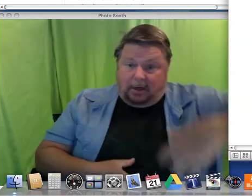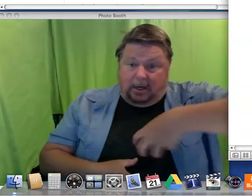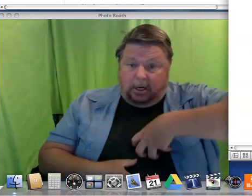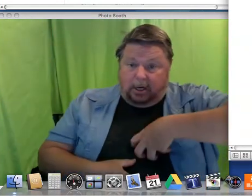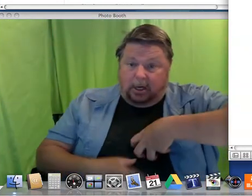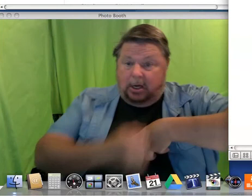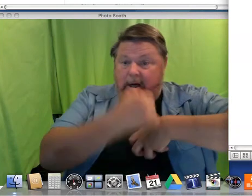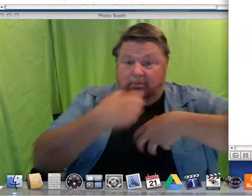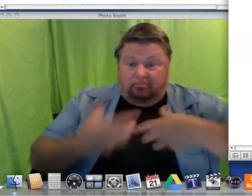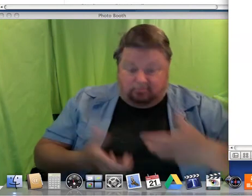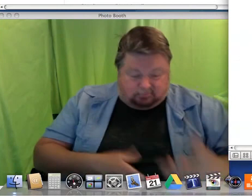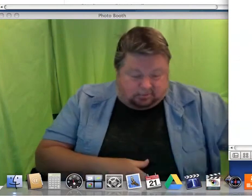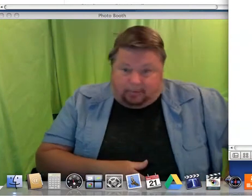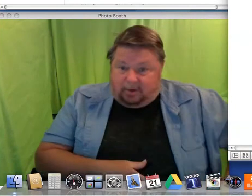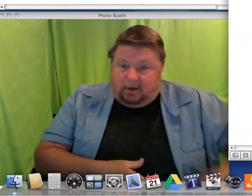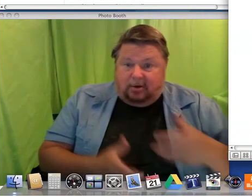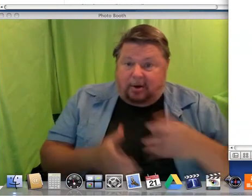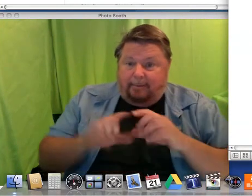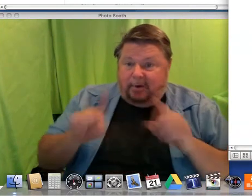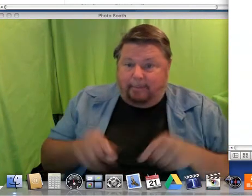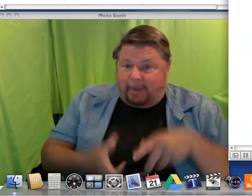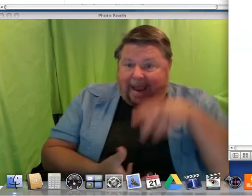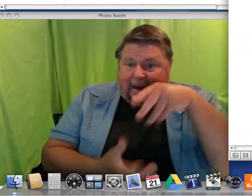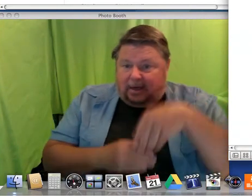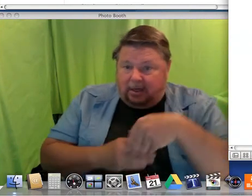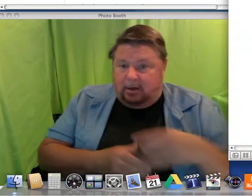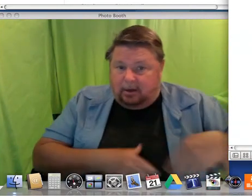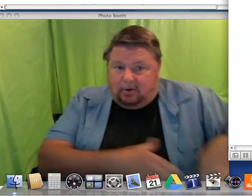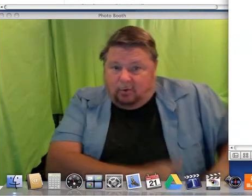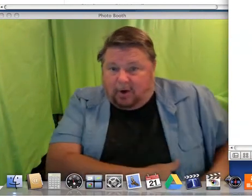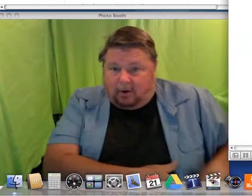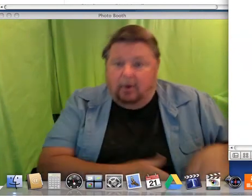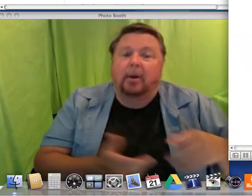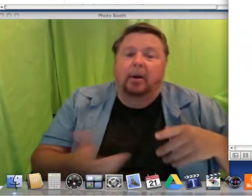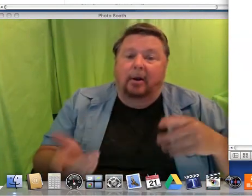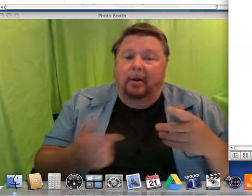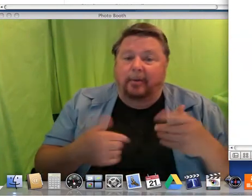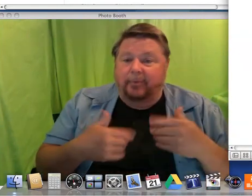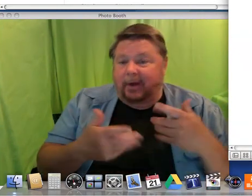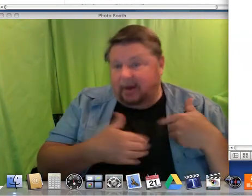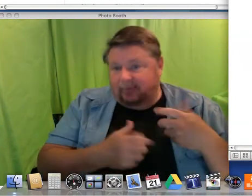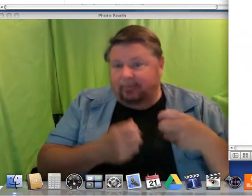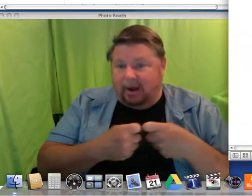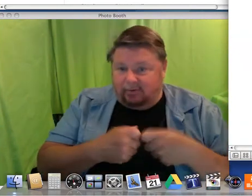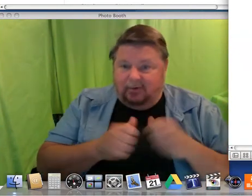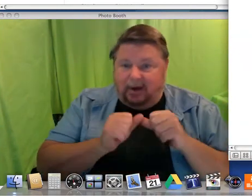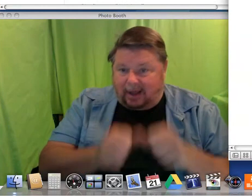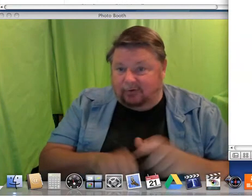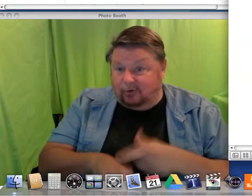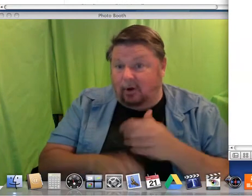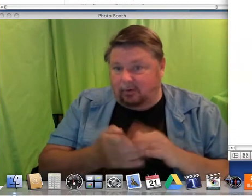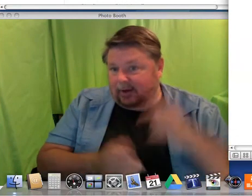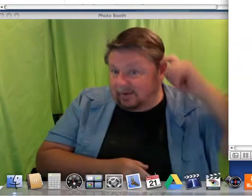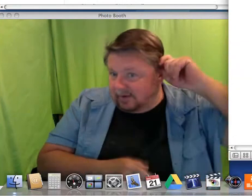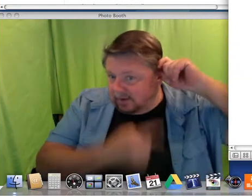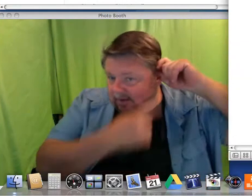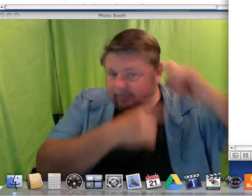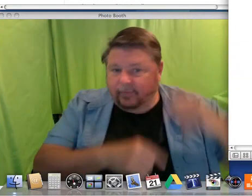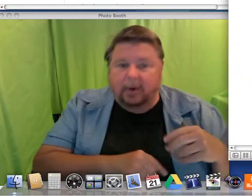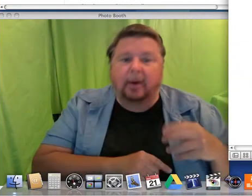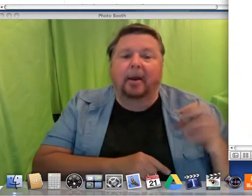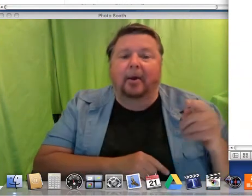be something, some pack that you wear, and it has batteries and it lasts longer than this thing